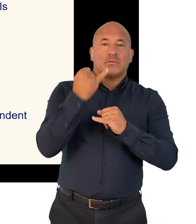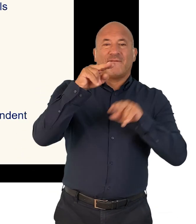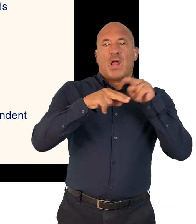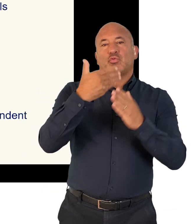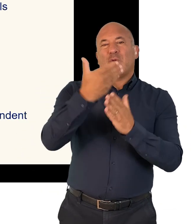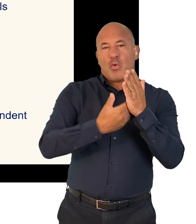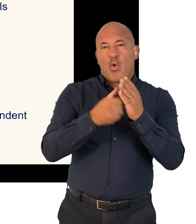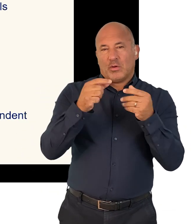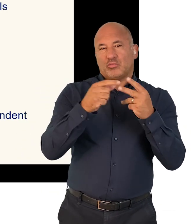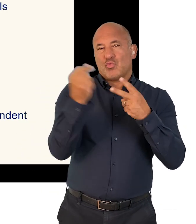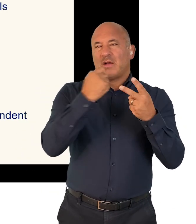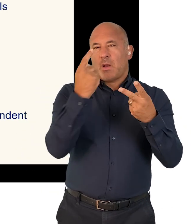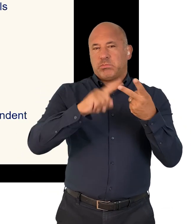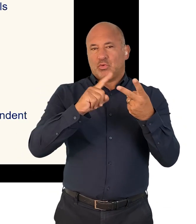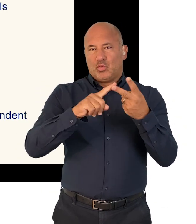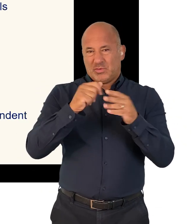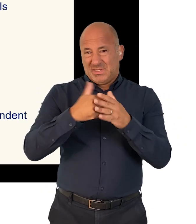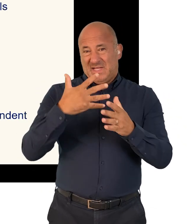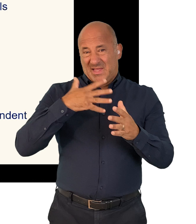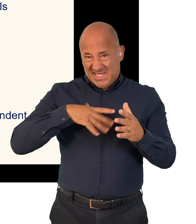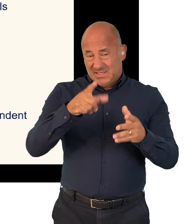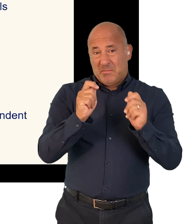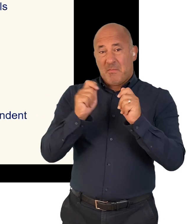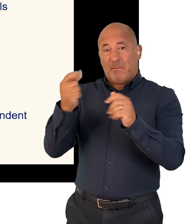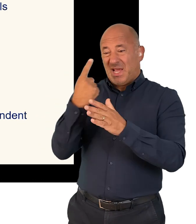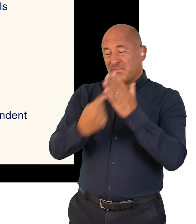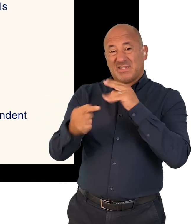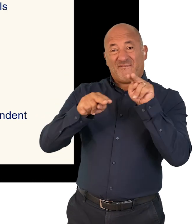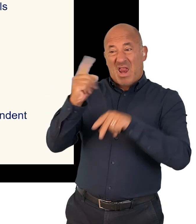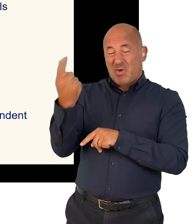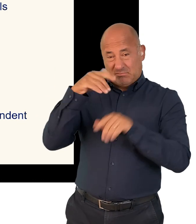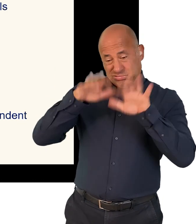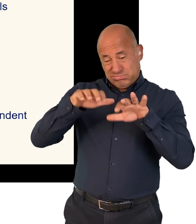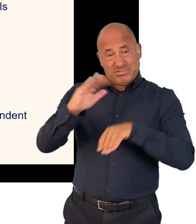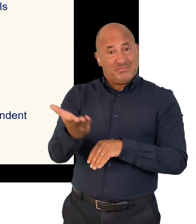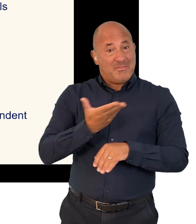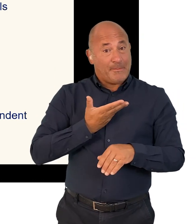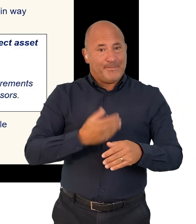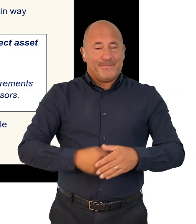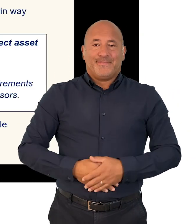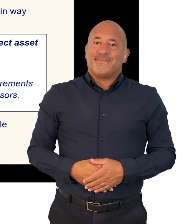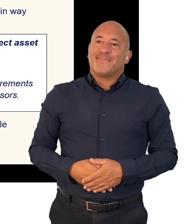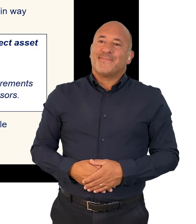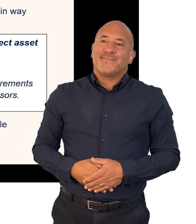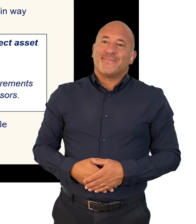evaluation report with Strand 2 projects required to appoint an independent evaluator.